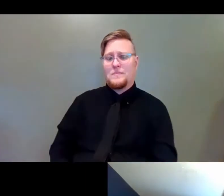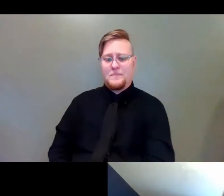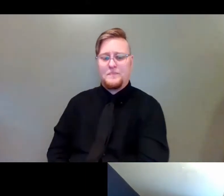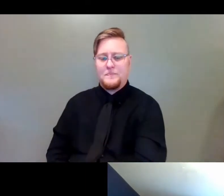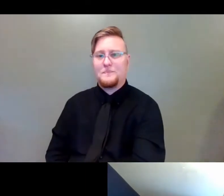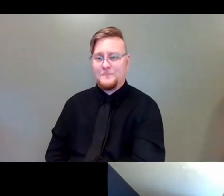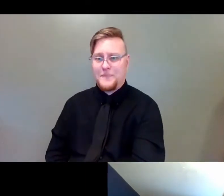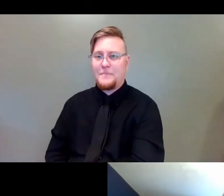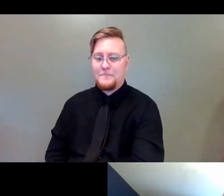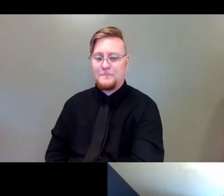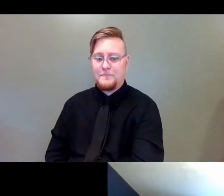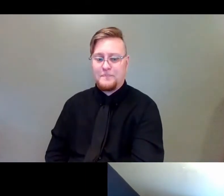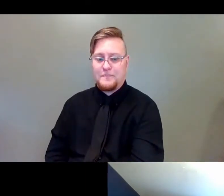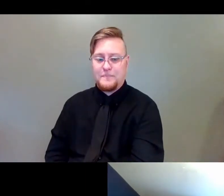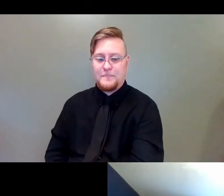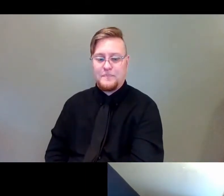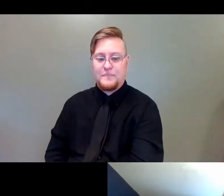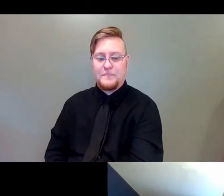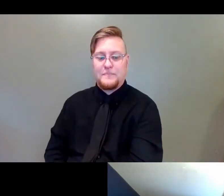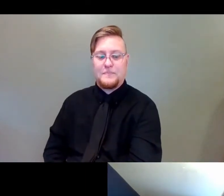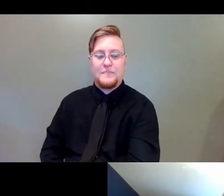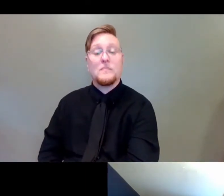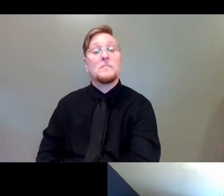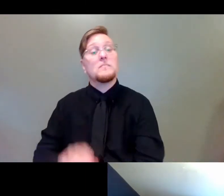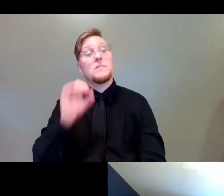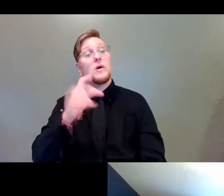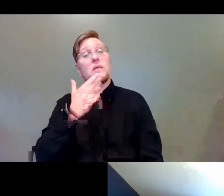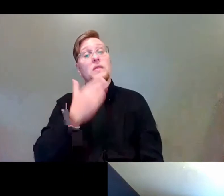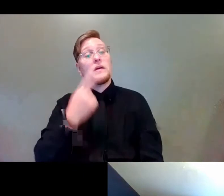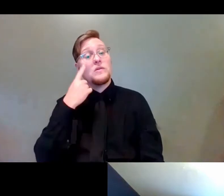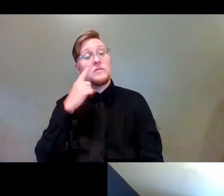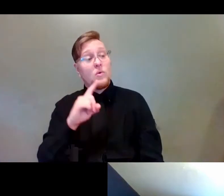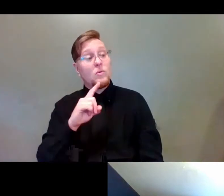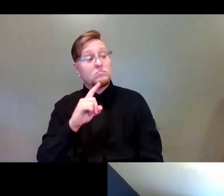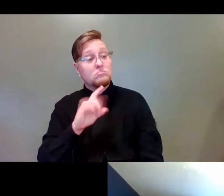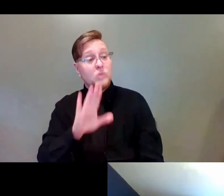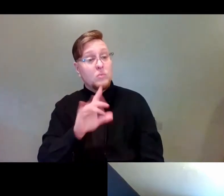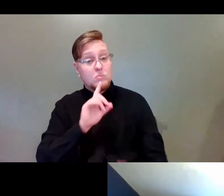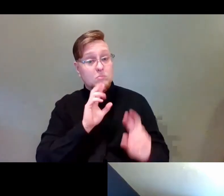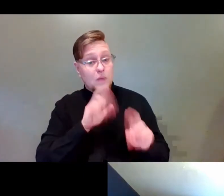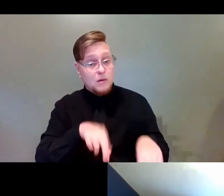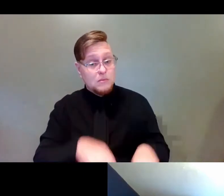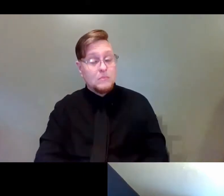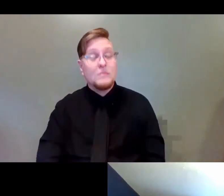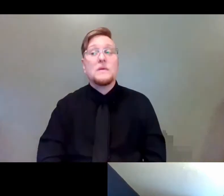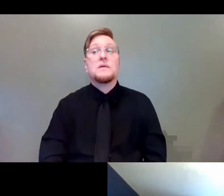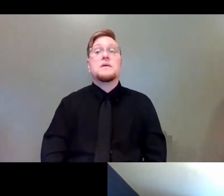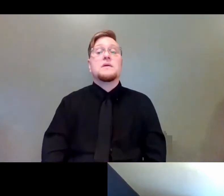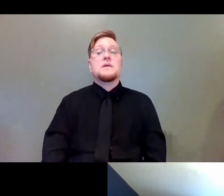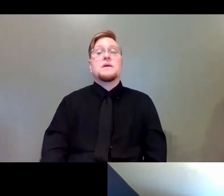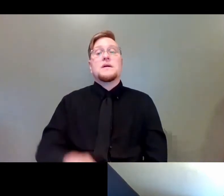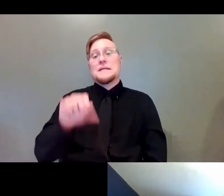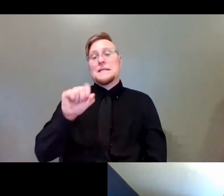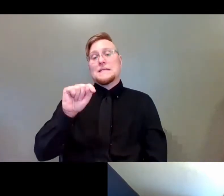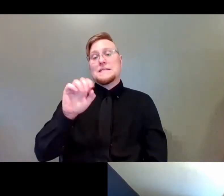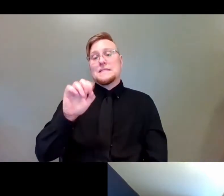I'm sure, yeah. Well, thank you for responding to that. I have Stephen Anderson says